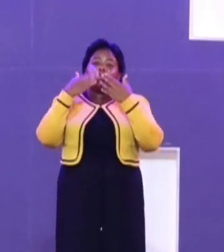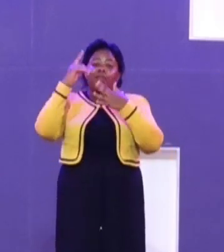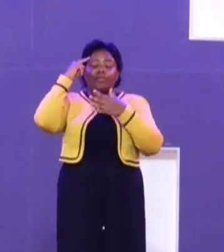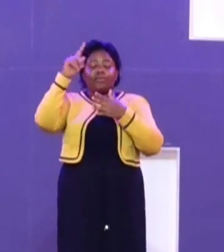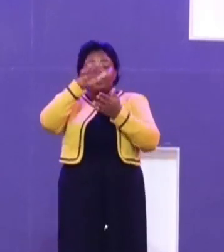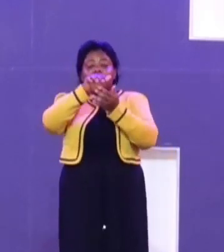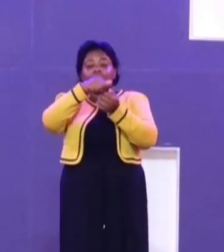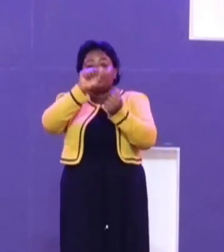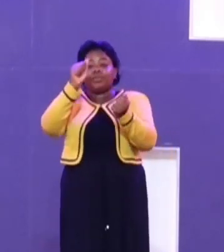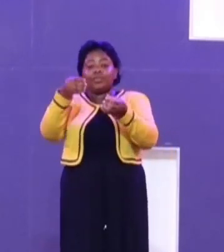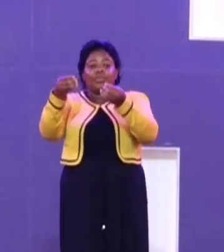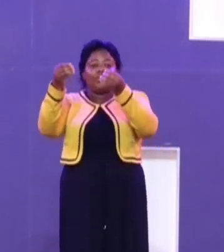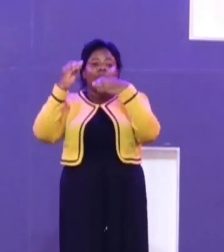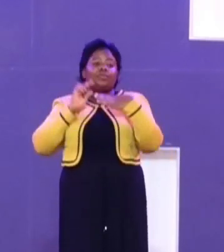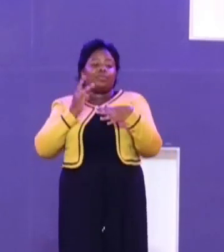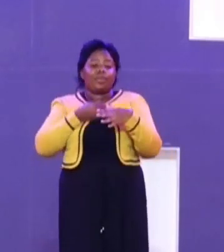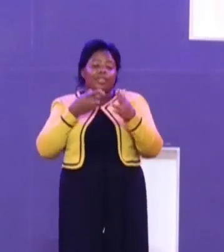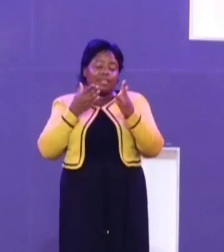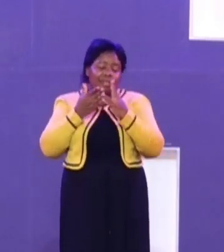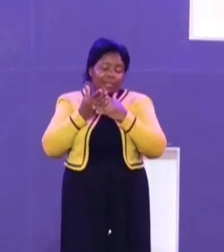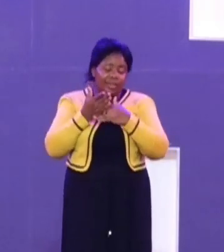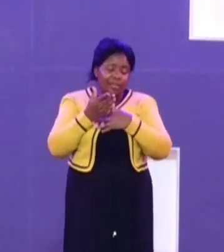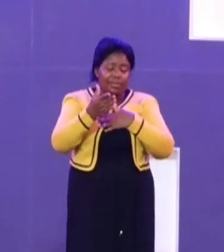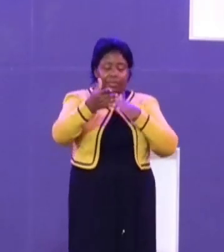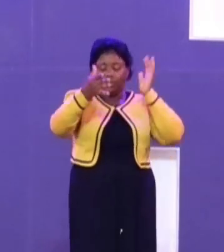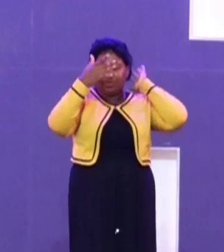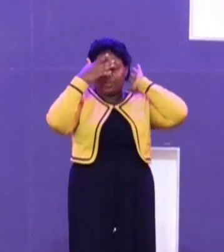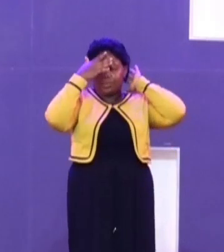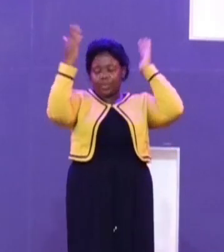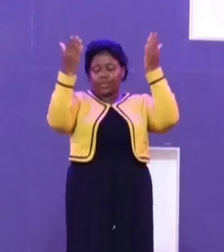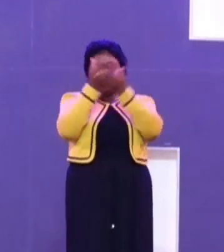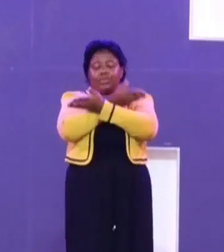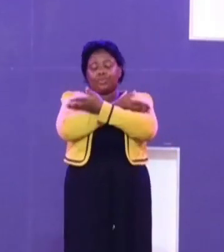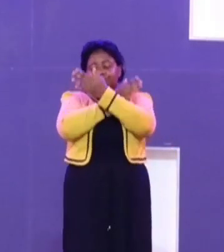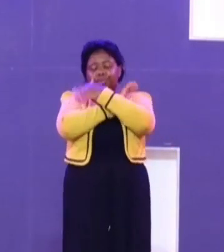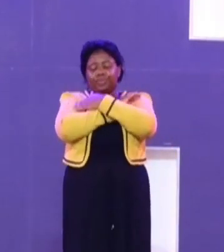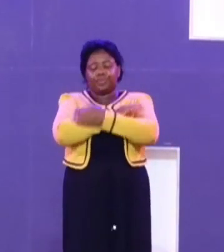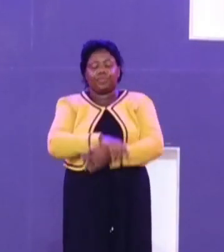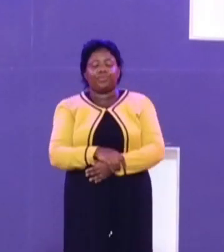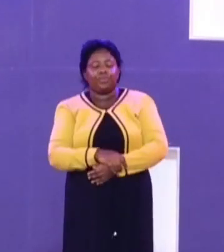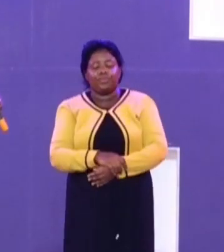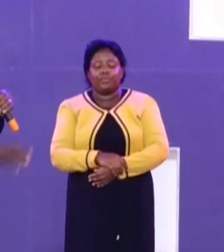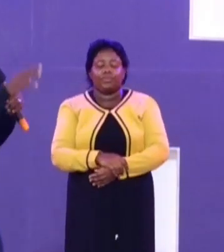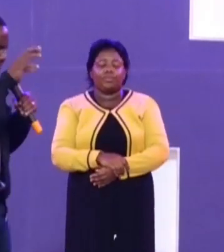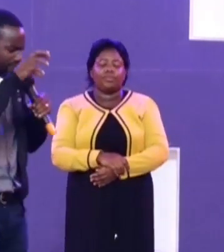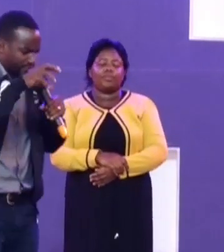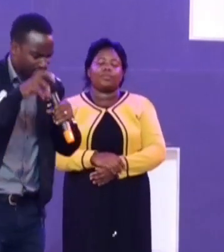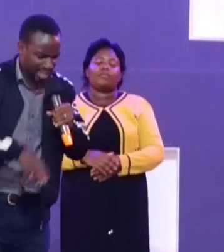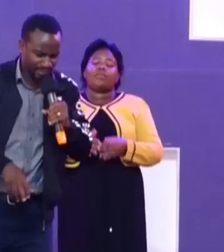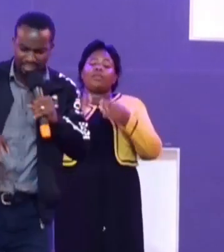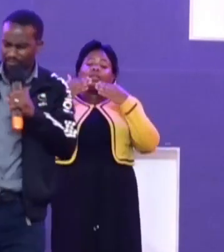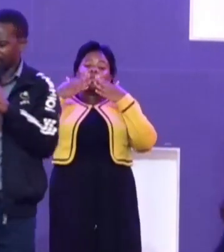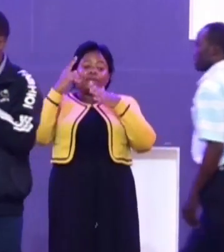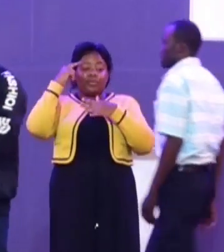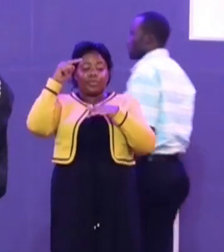that you gave us through Bishop Stephen. Era tukwebaza olwo kubikura kwa tuwe kuita mlabirizi Stephen. And we thank even for this